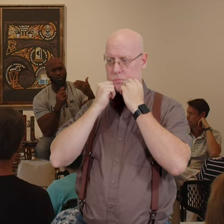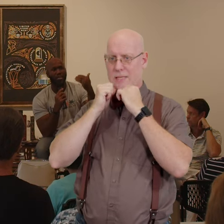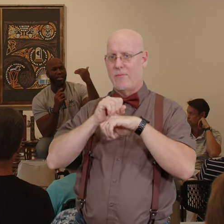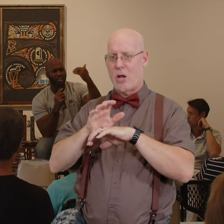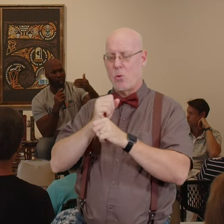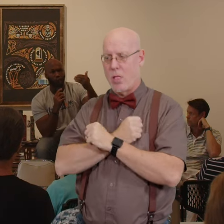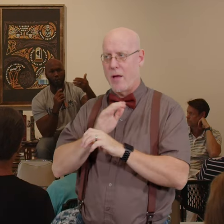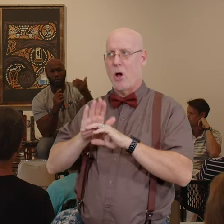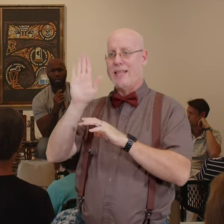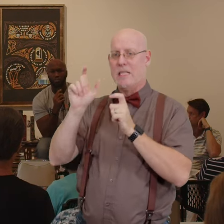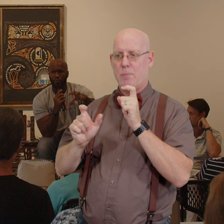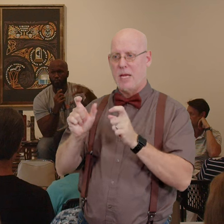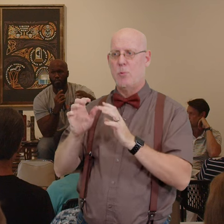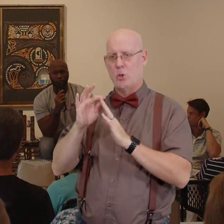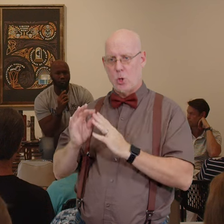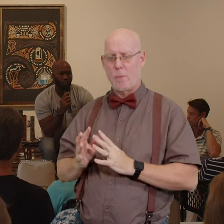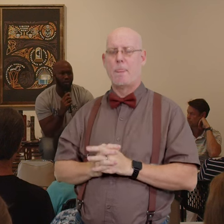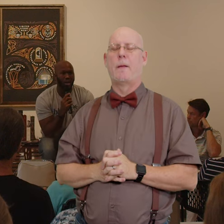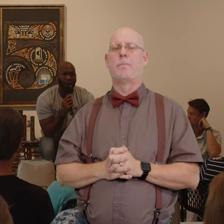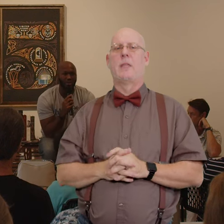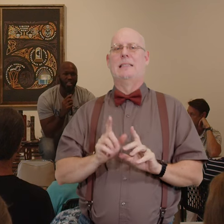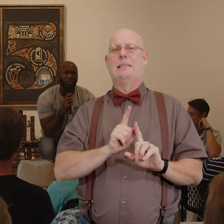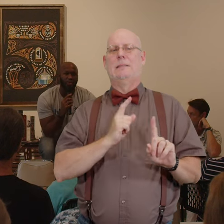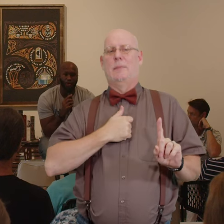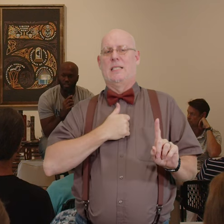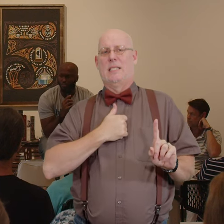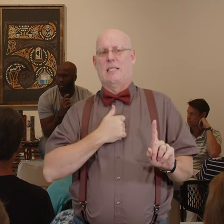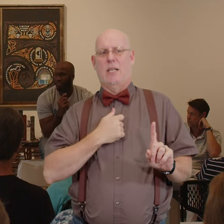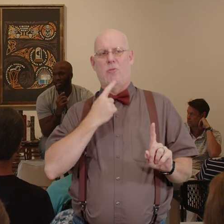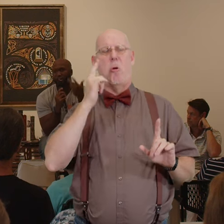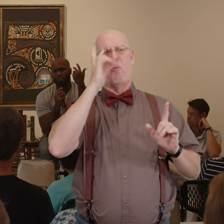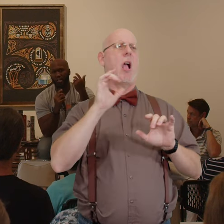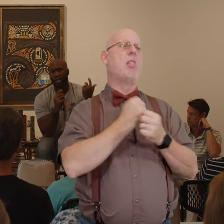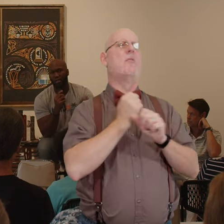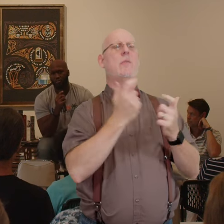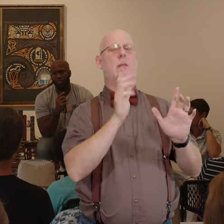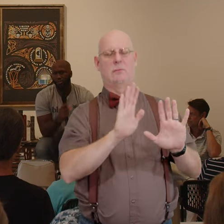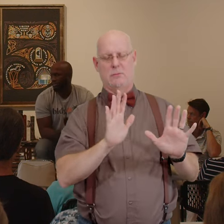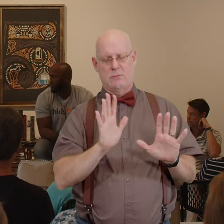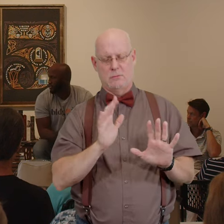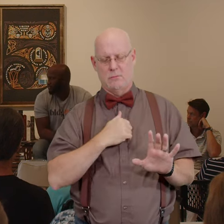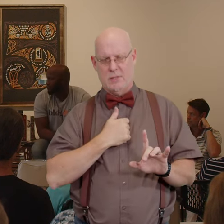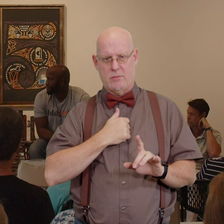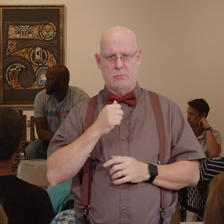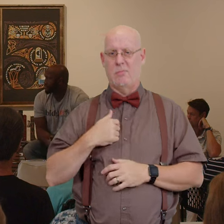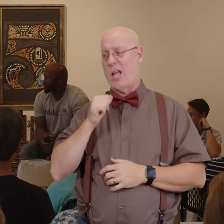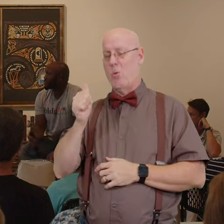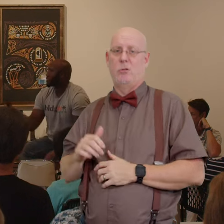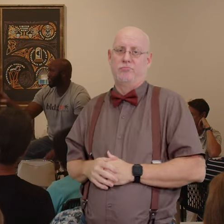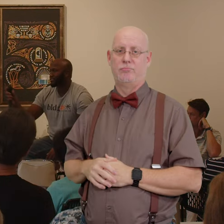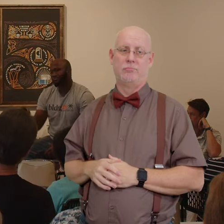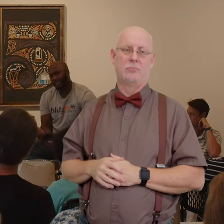affectional love upon his people who he's elected. And so I would lean away personally from telling everybody that God loves you. So I